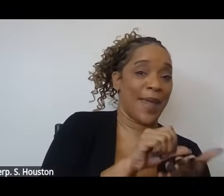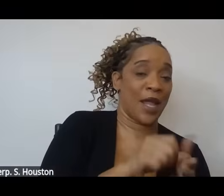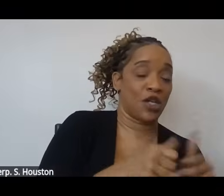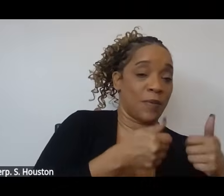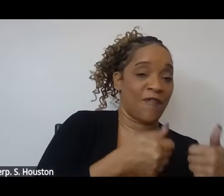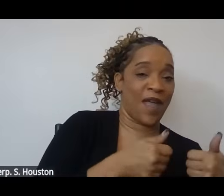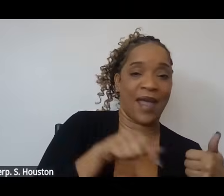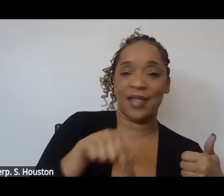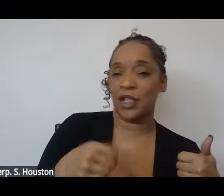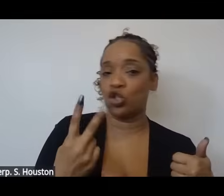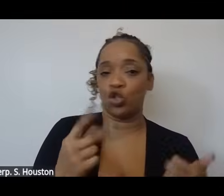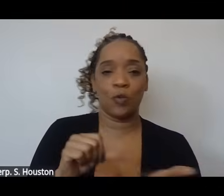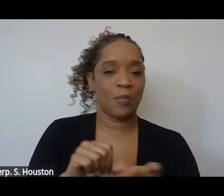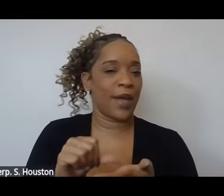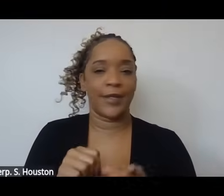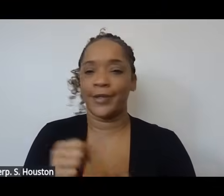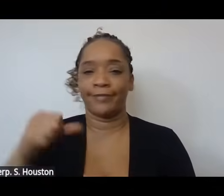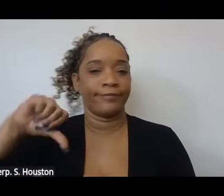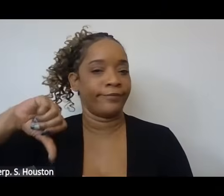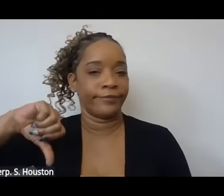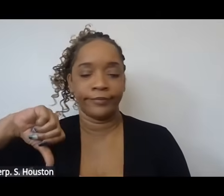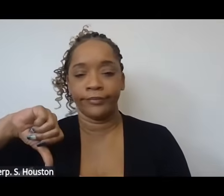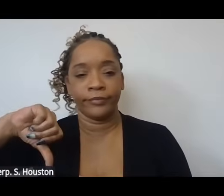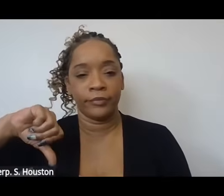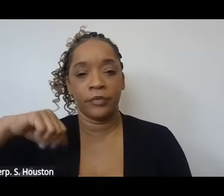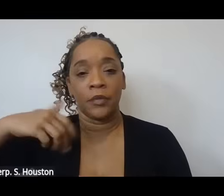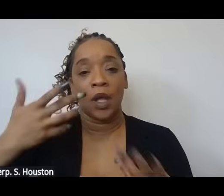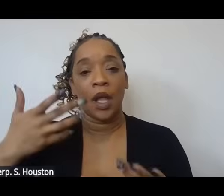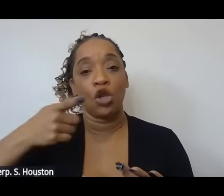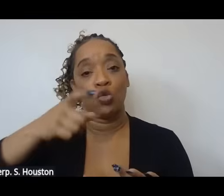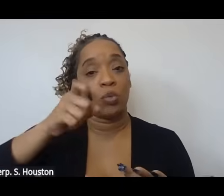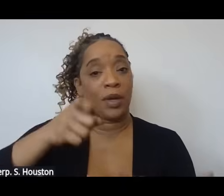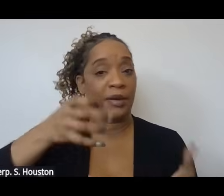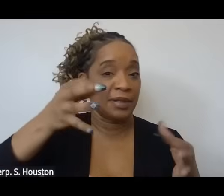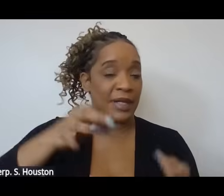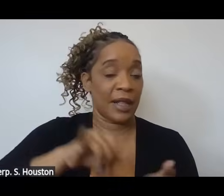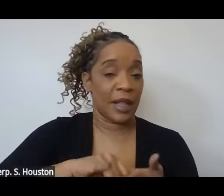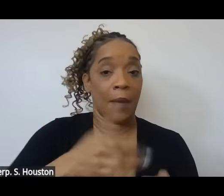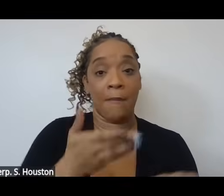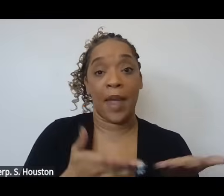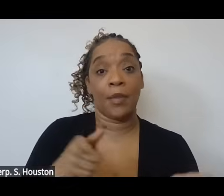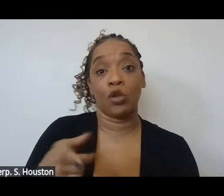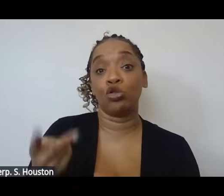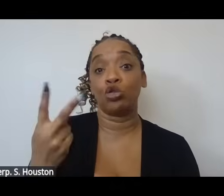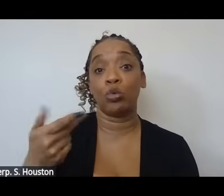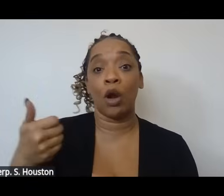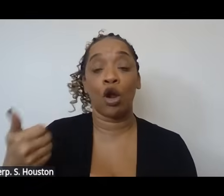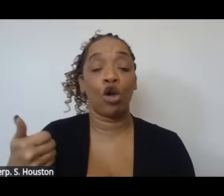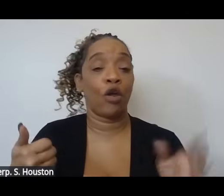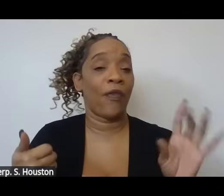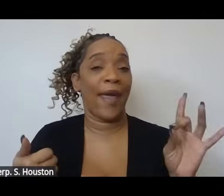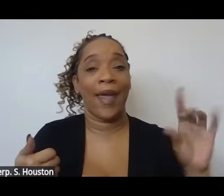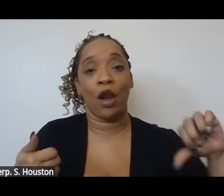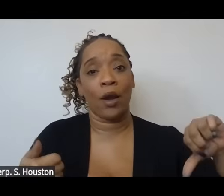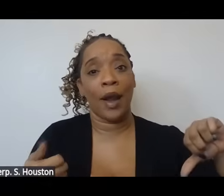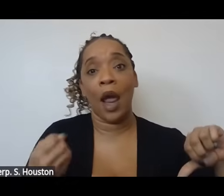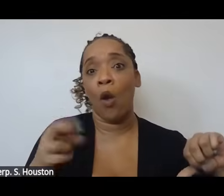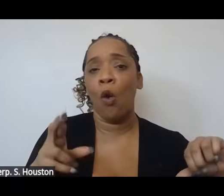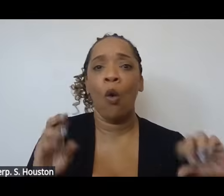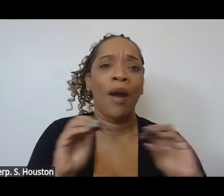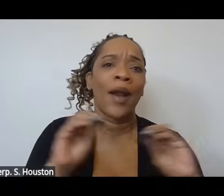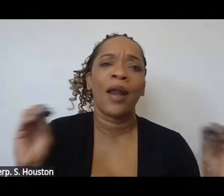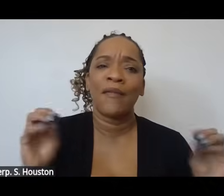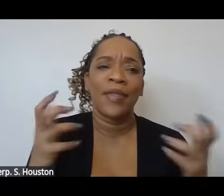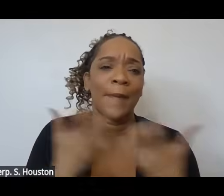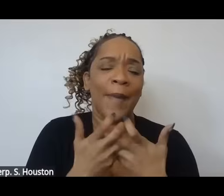ultimately decide that. Or it could be the inverse. It could be the 2 are good and the 8 are not. And then we'd recommend that. Or maybe none of them would match.